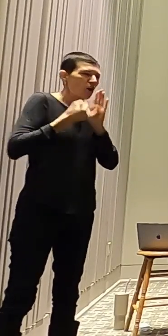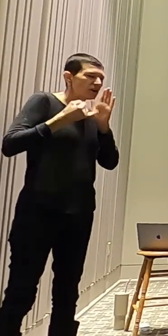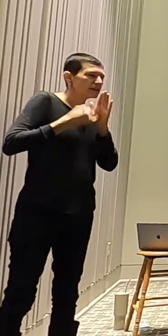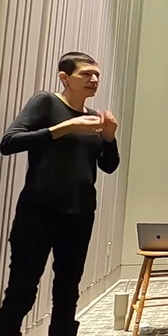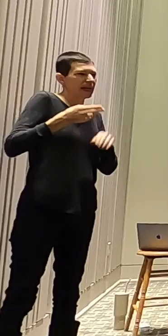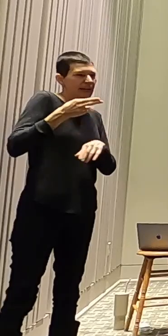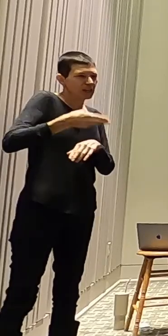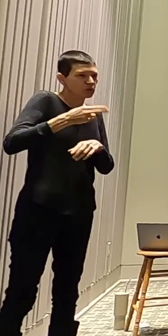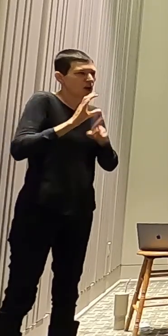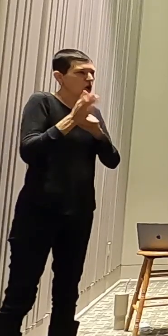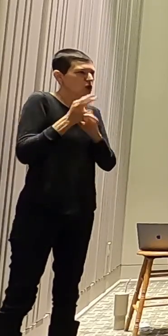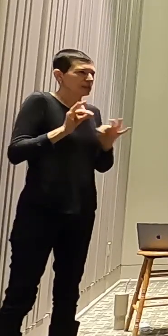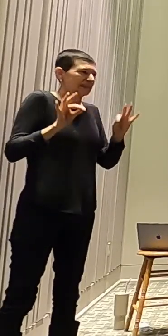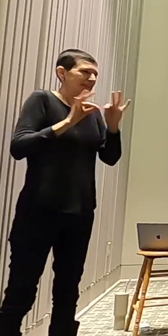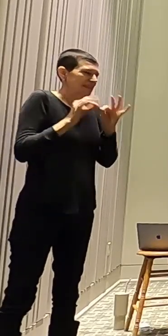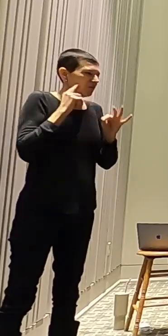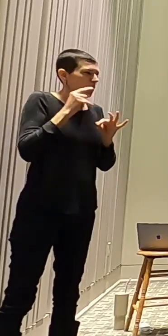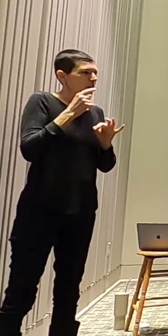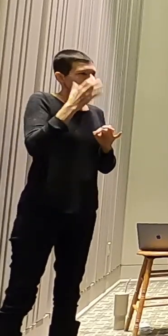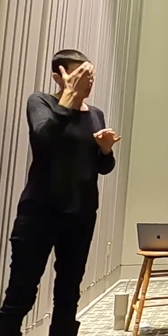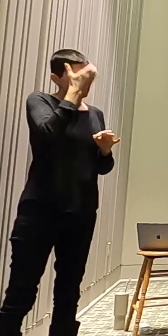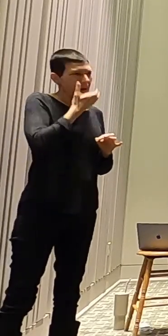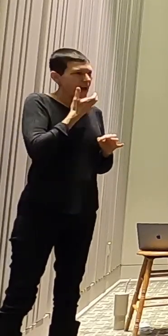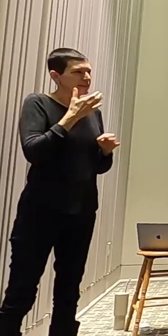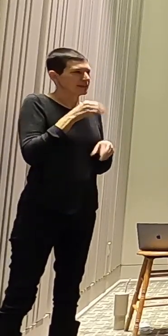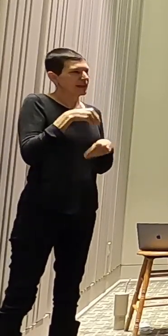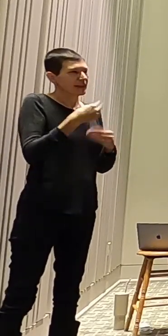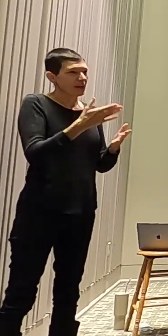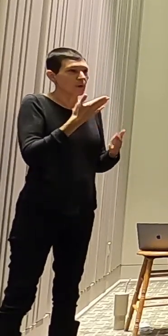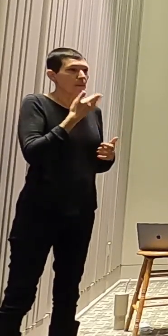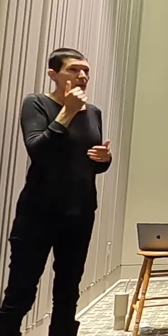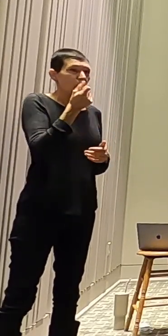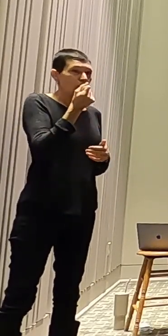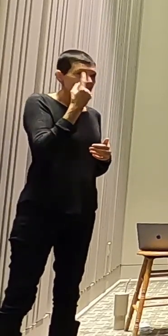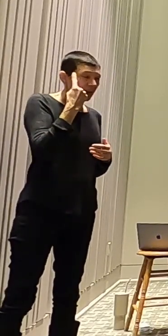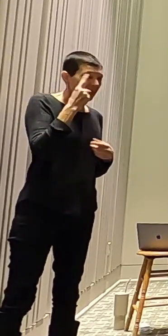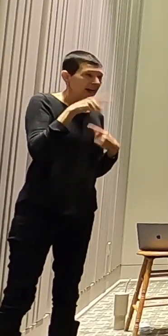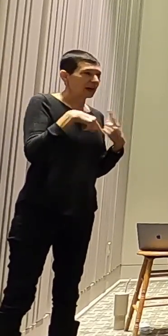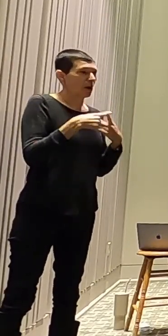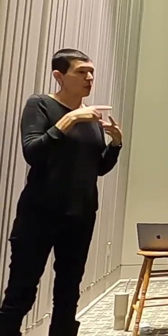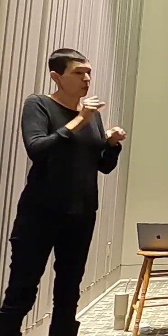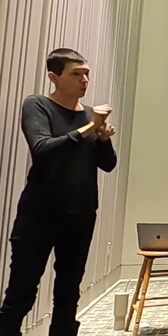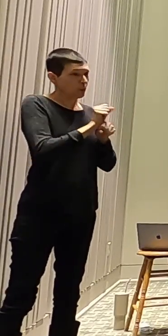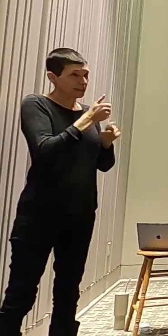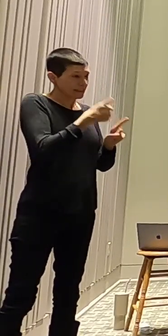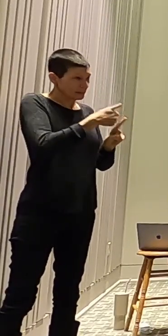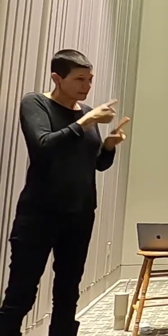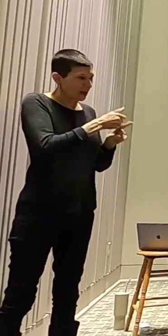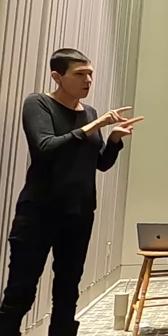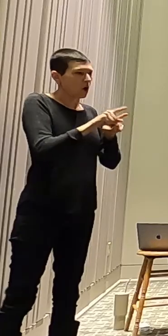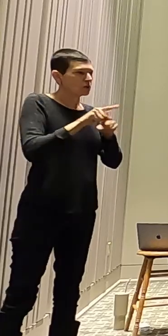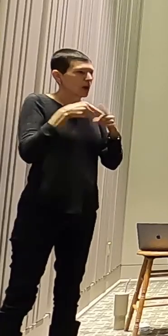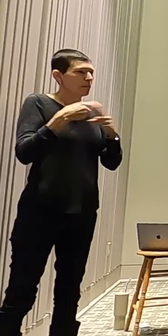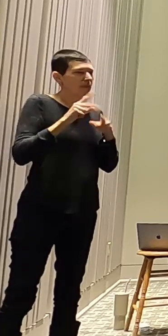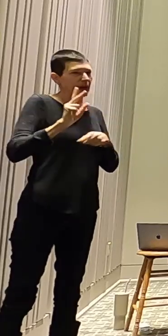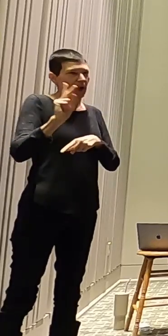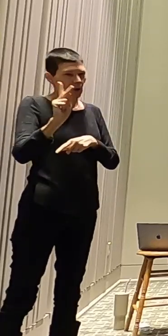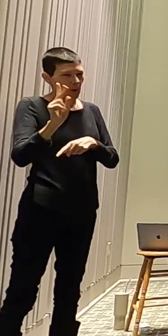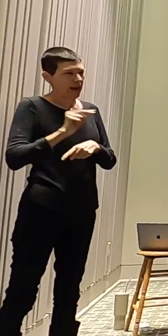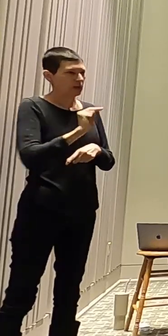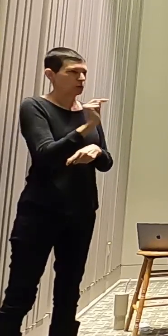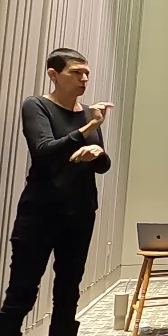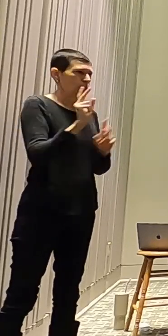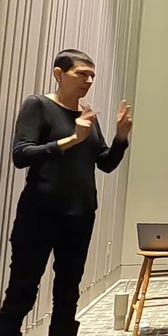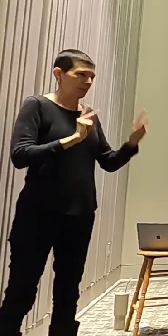cultural significance of these masks gave you not only a better understanding of the works themselves, but of the Kwakiwak and